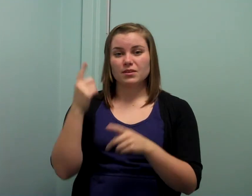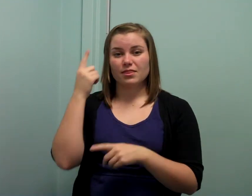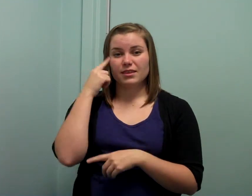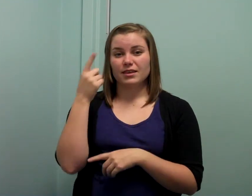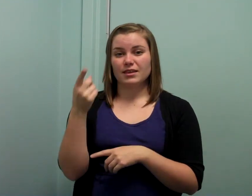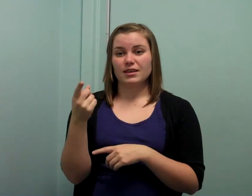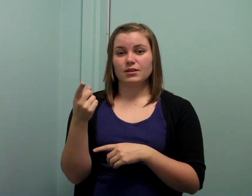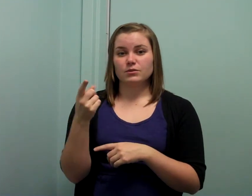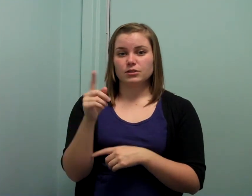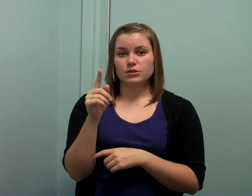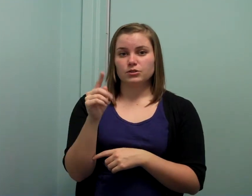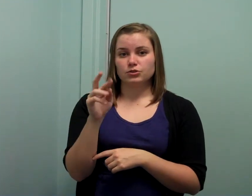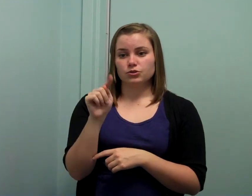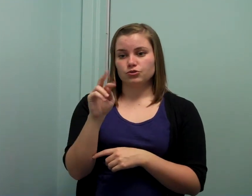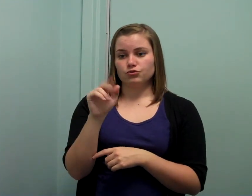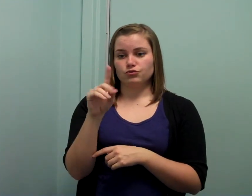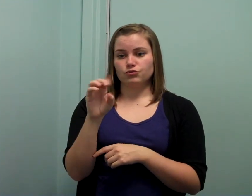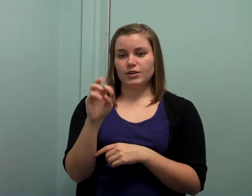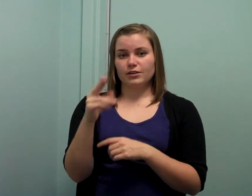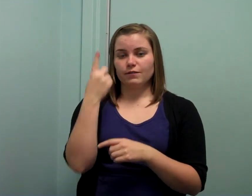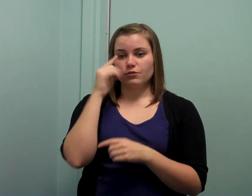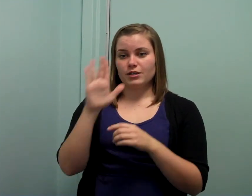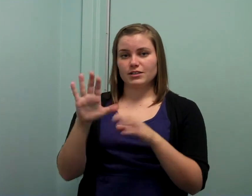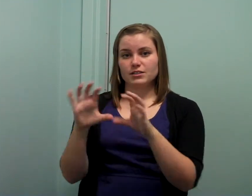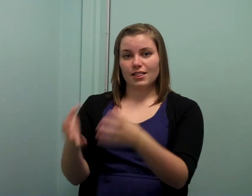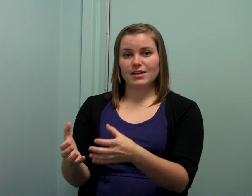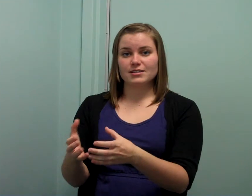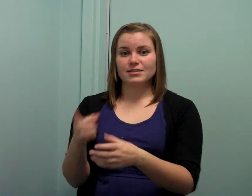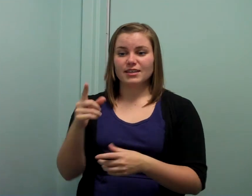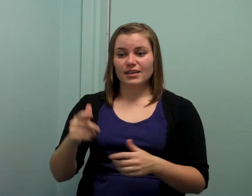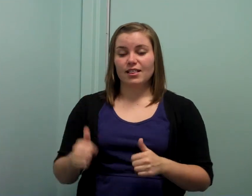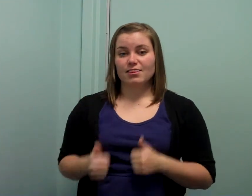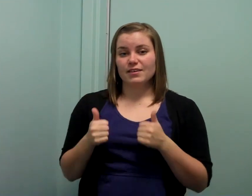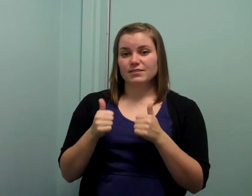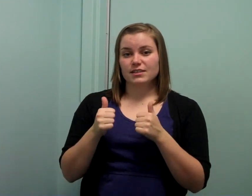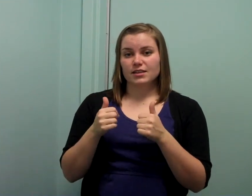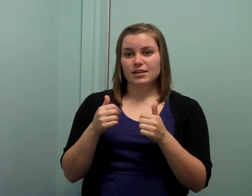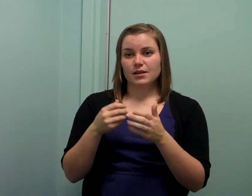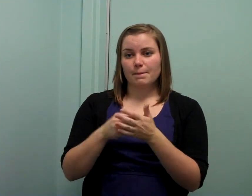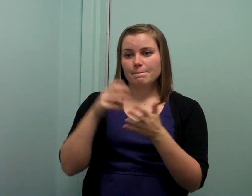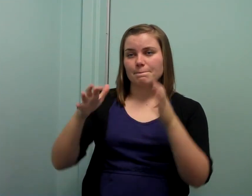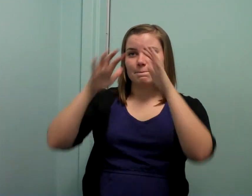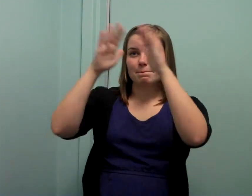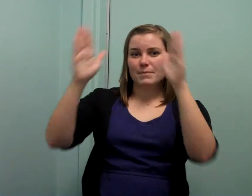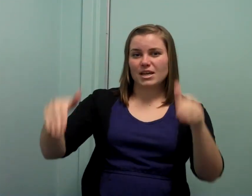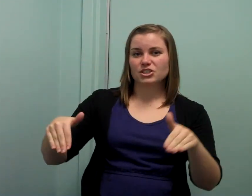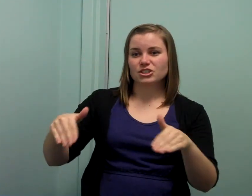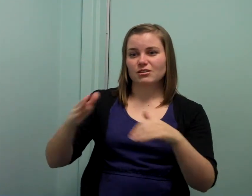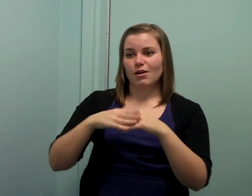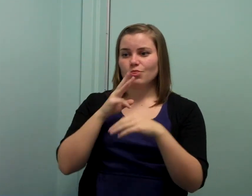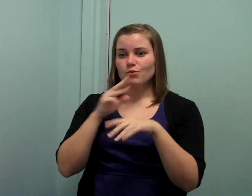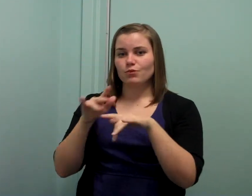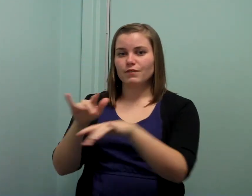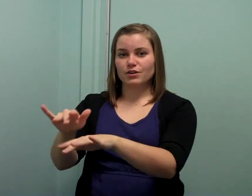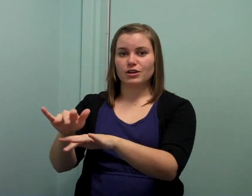After all, the man was a multimillionaire who lived in a great mansion on the Hudson River. How could he possibly take the